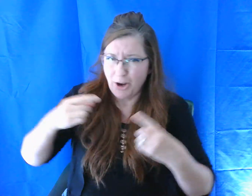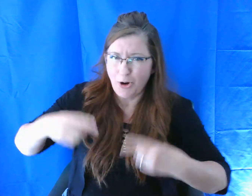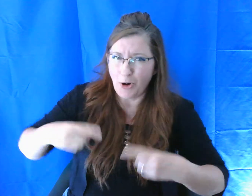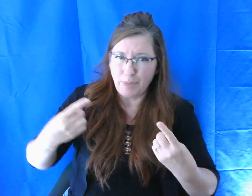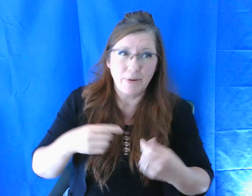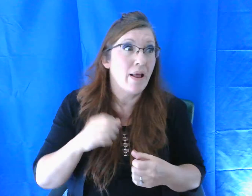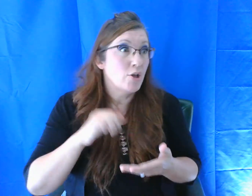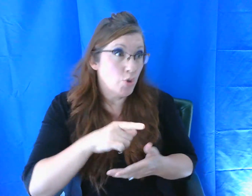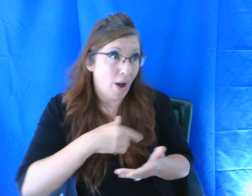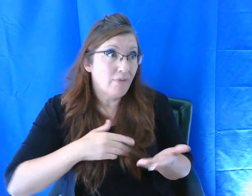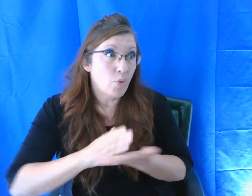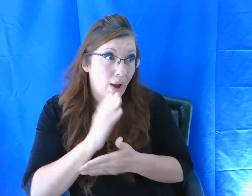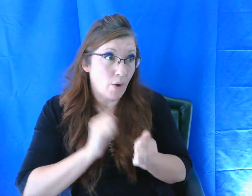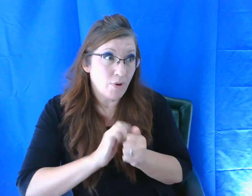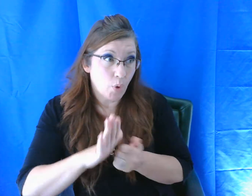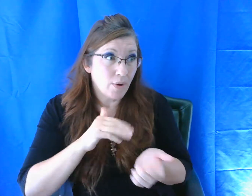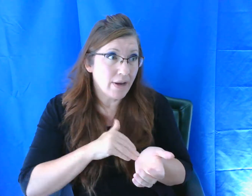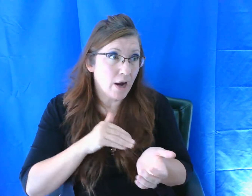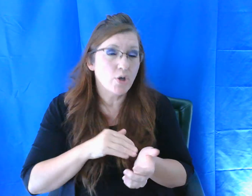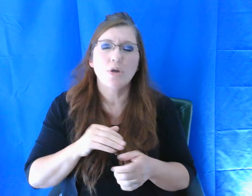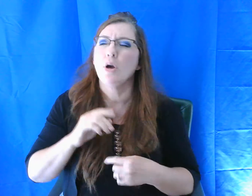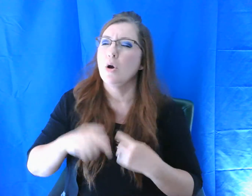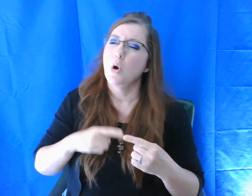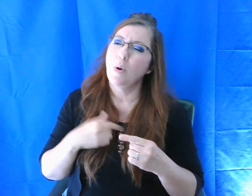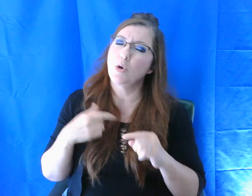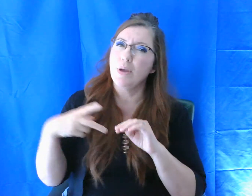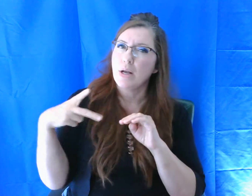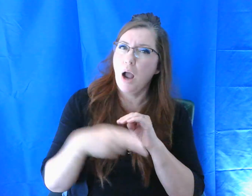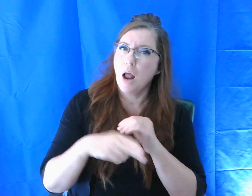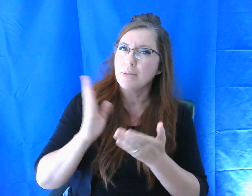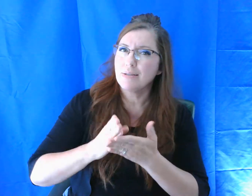have the right. Do you think it's wrong? Doctor. So when do we cut off abortion? What week?